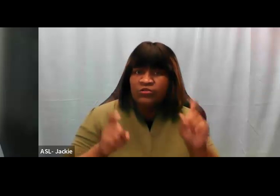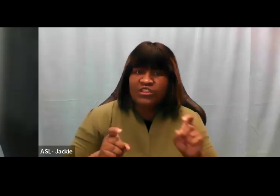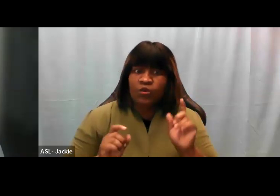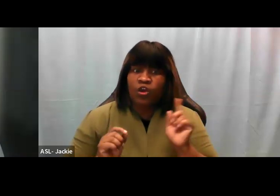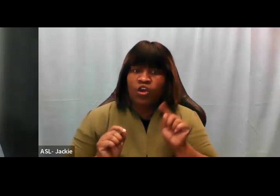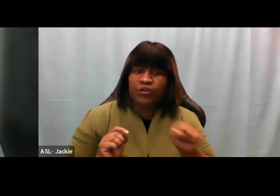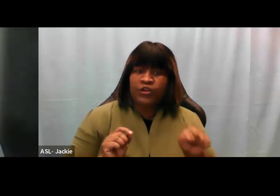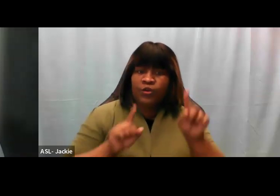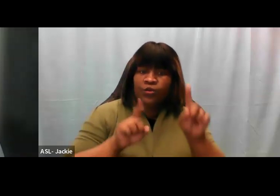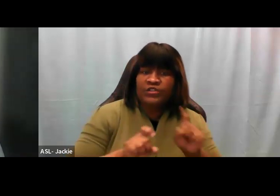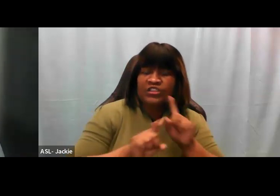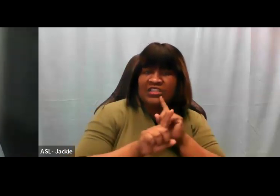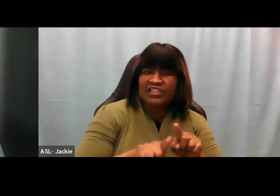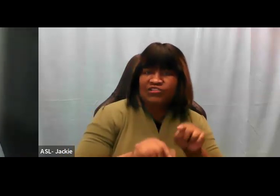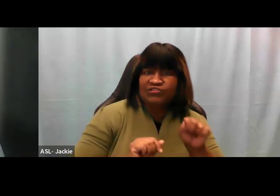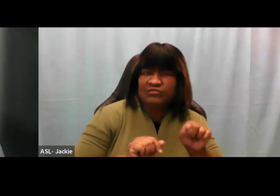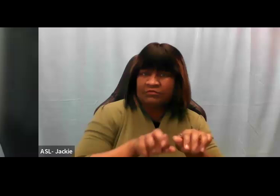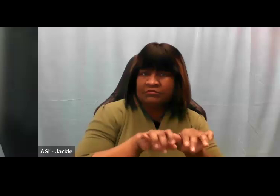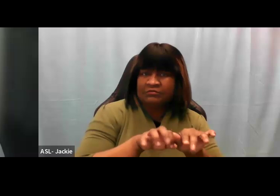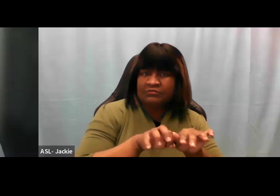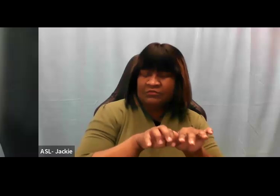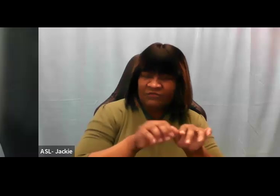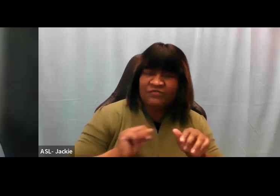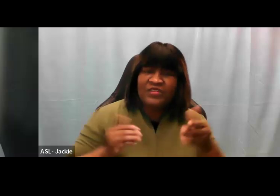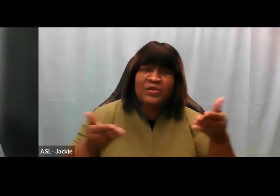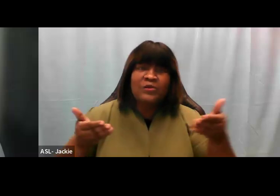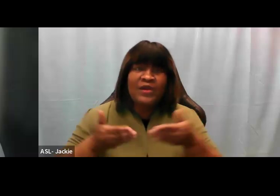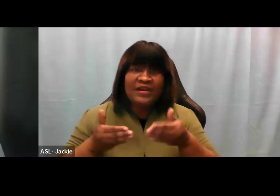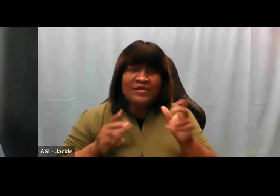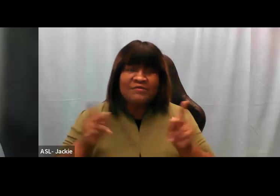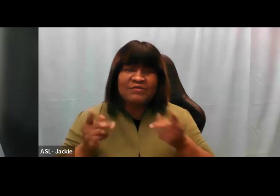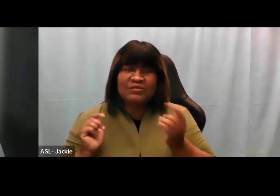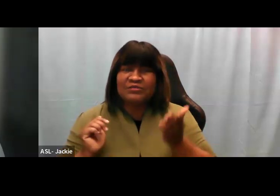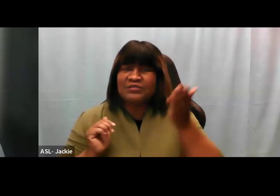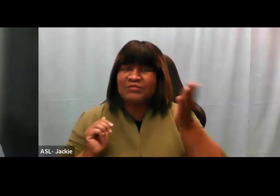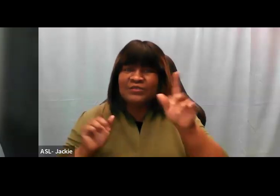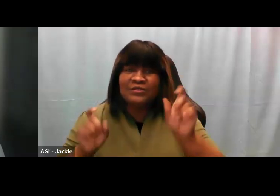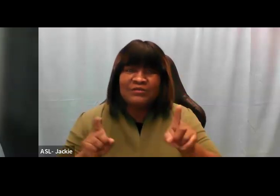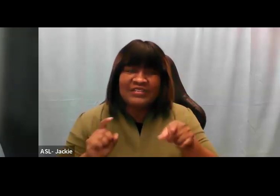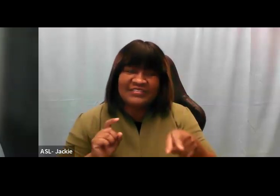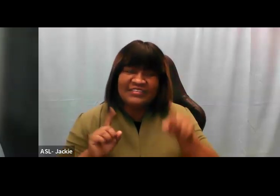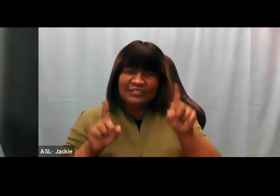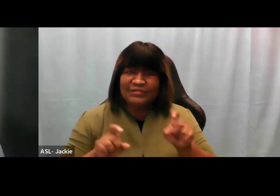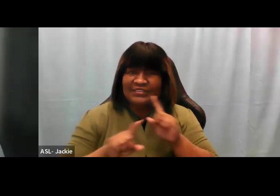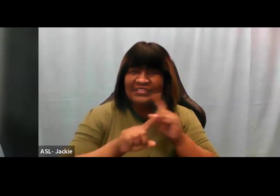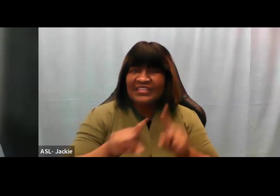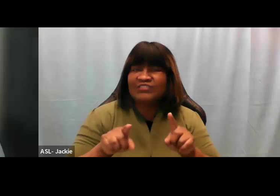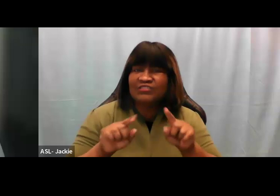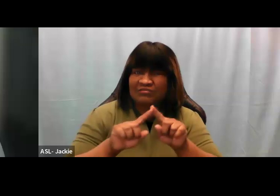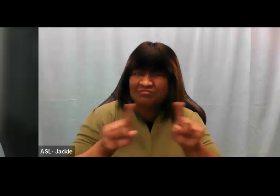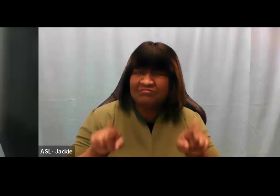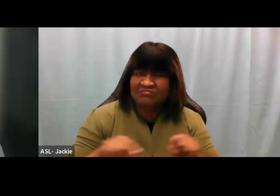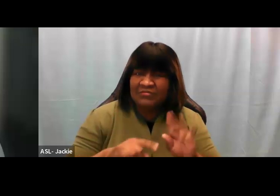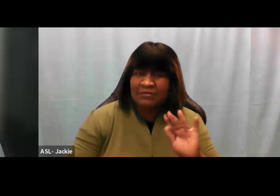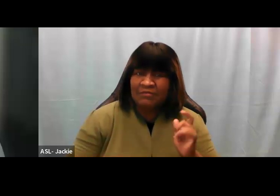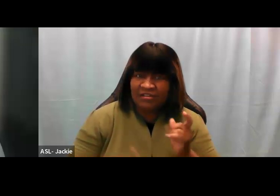box. We are welcome folks to submit questions in the Q&A box